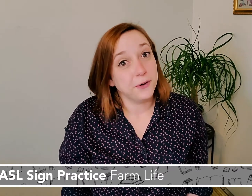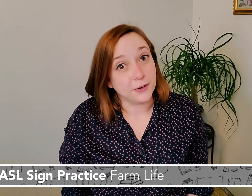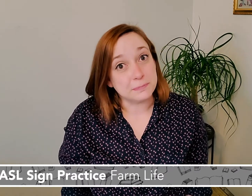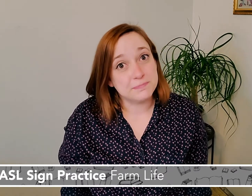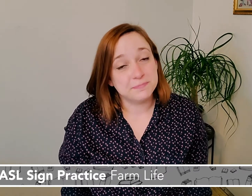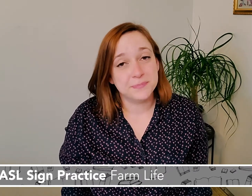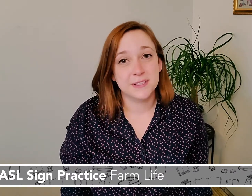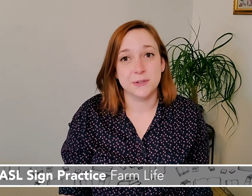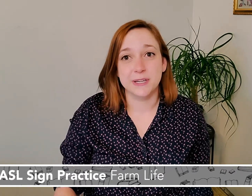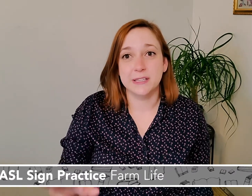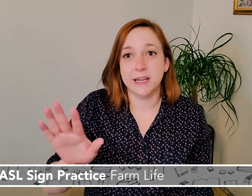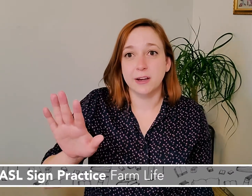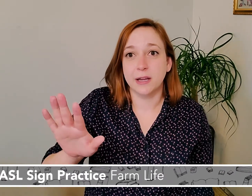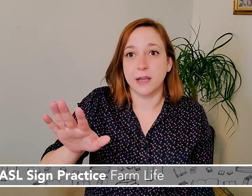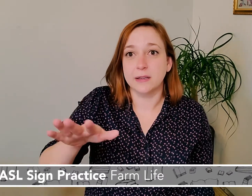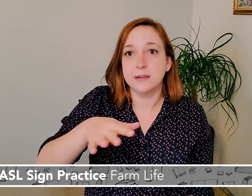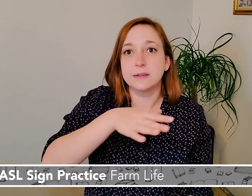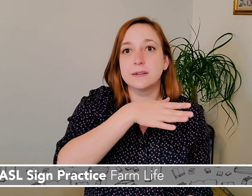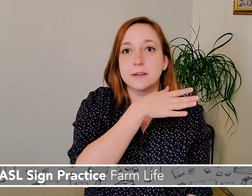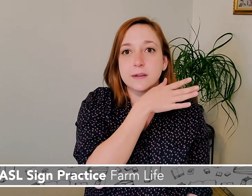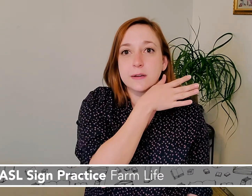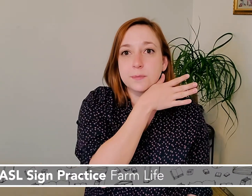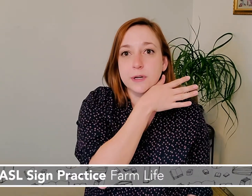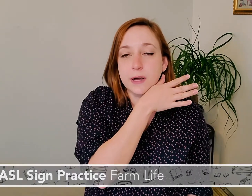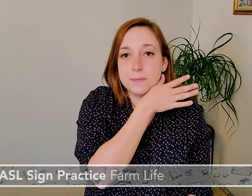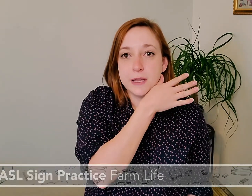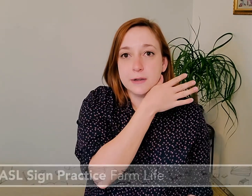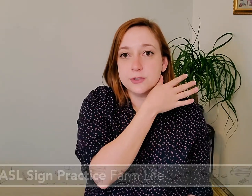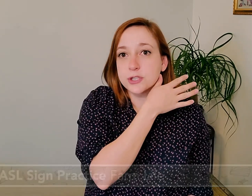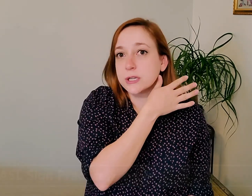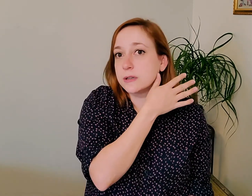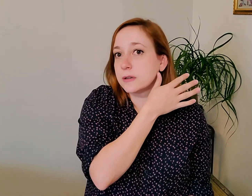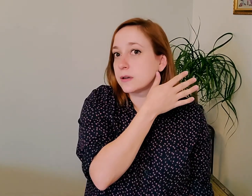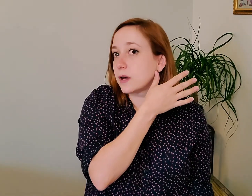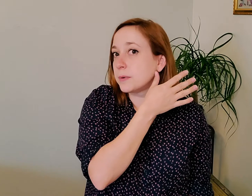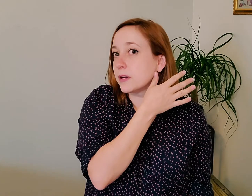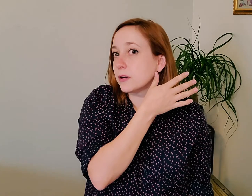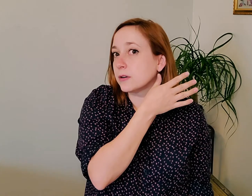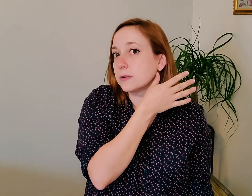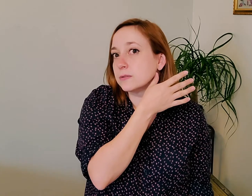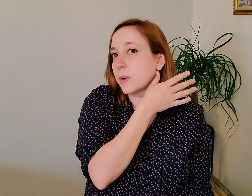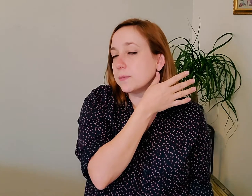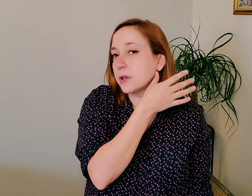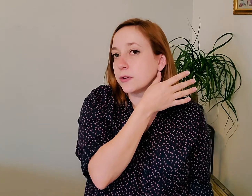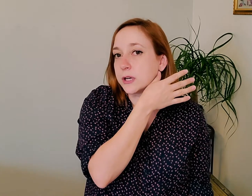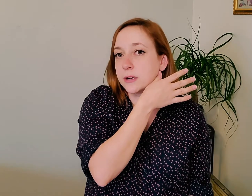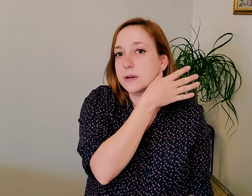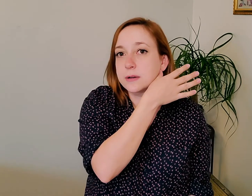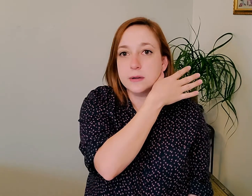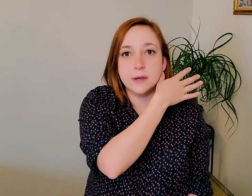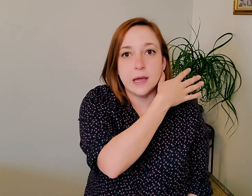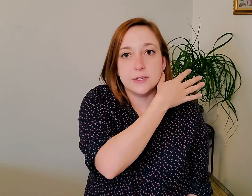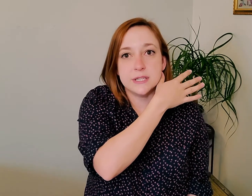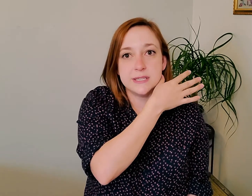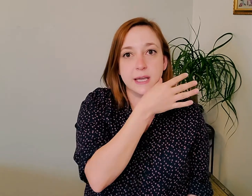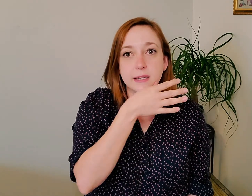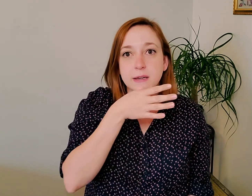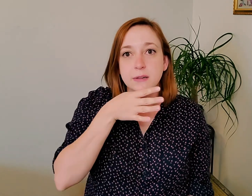farm. So we're gonna take our hand, put it up by your chin, up here or right below your ear, and just slide it along